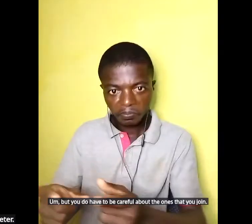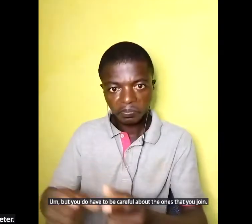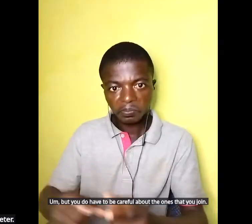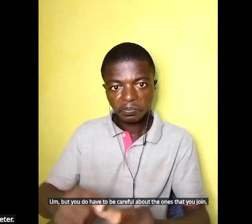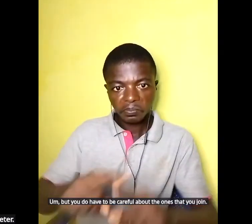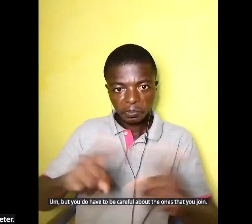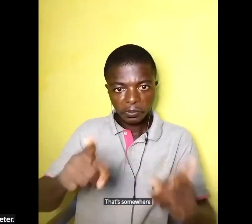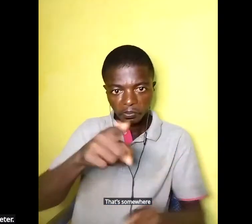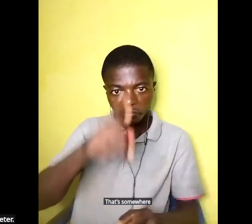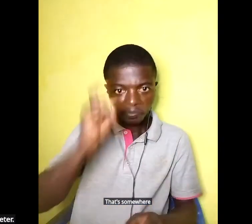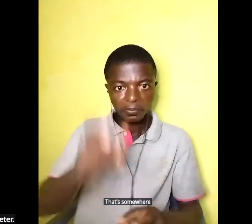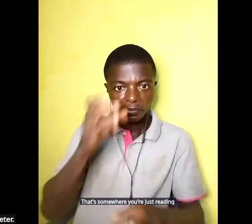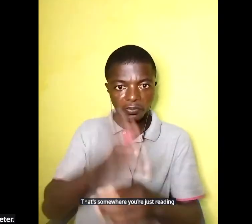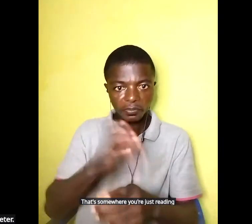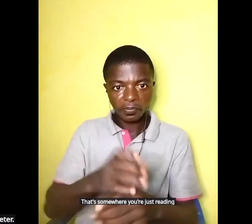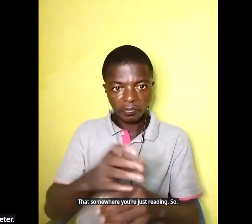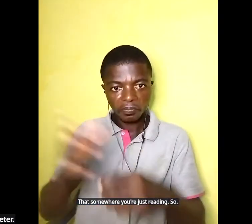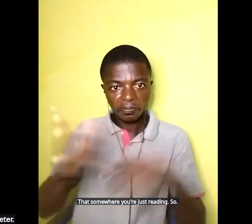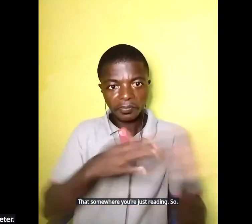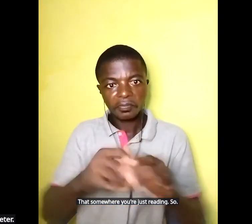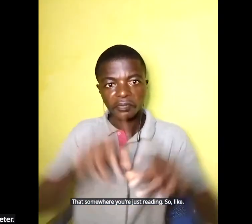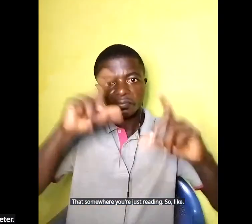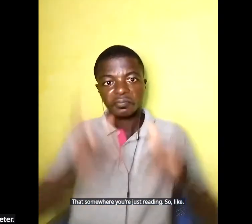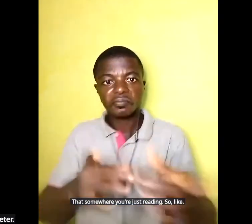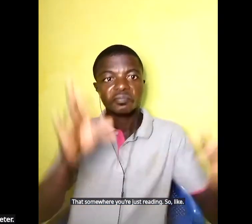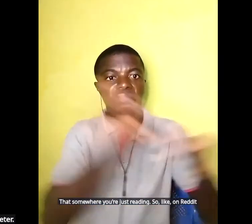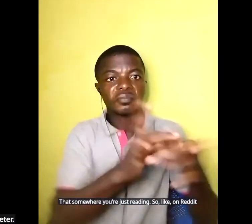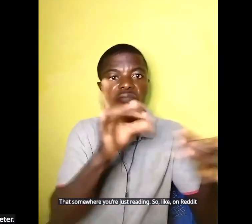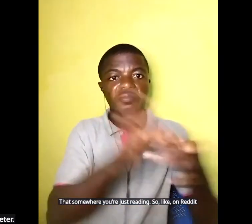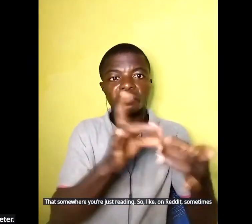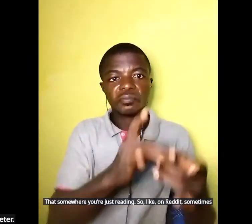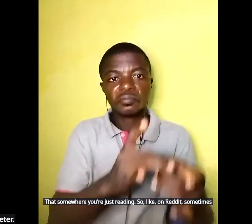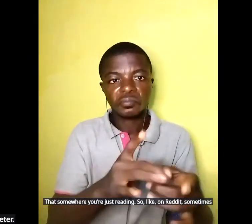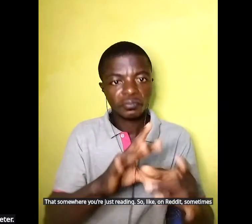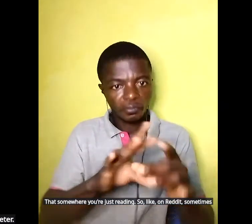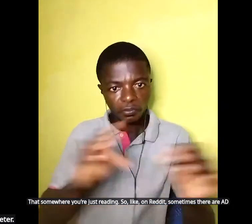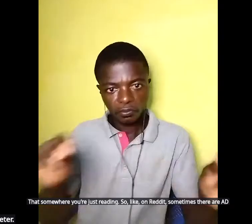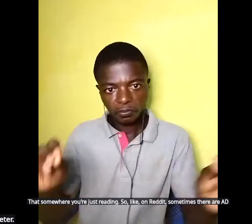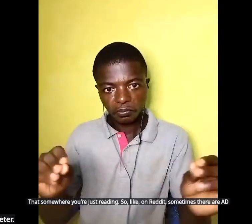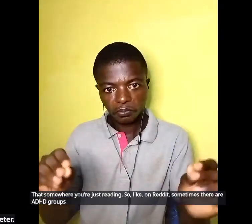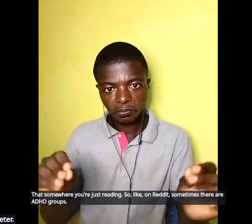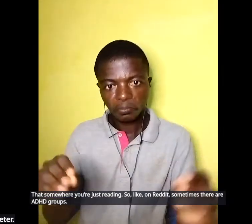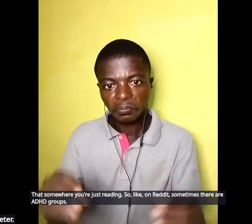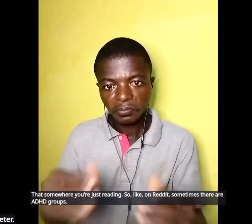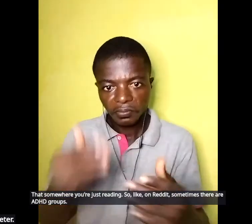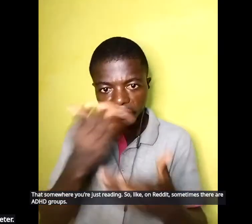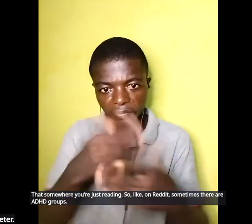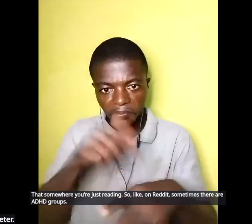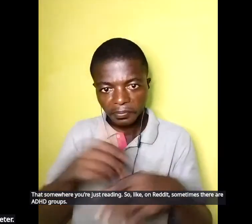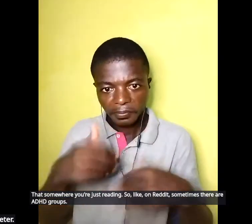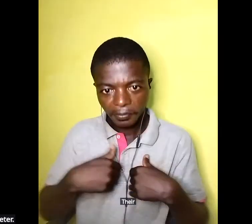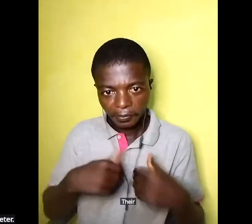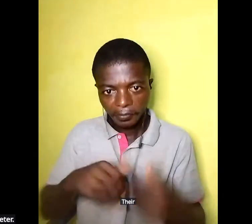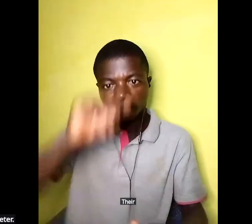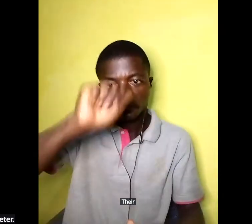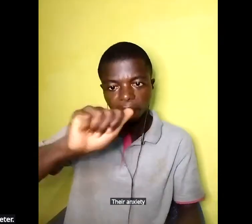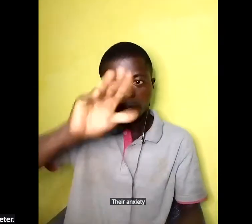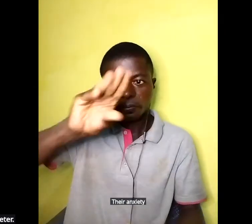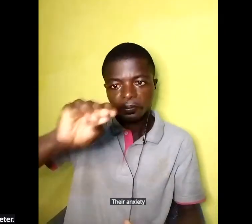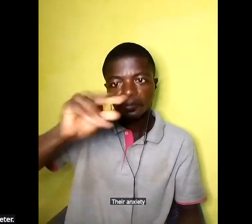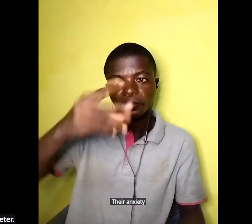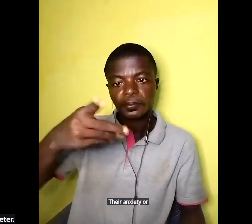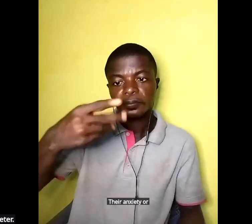you're just reading. So like on Reddit, sometimes there are ADHD groups, there are anxiety or